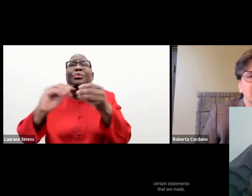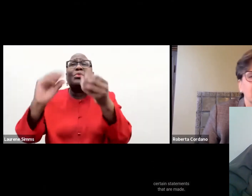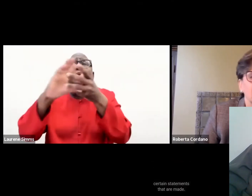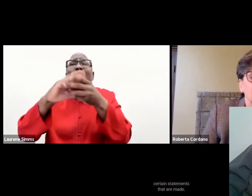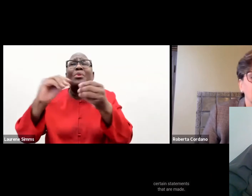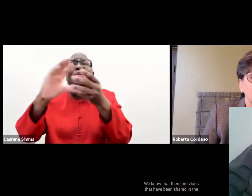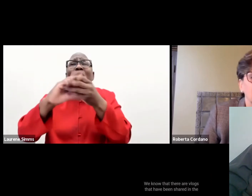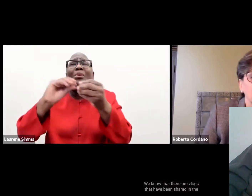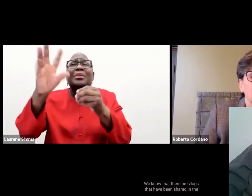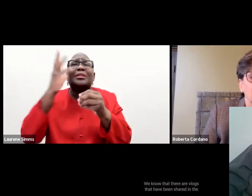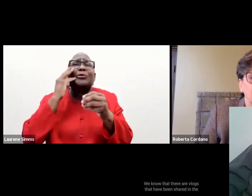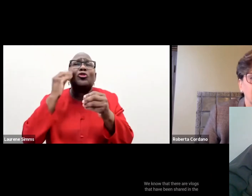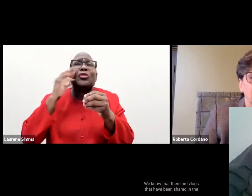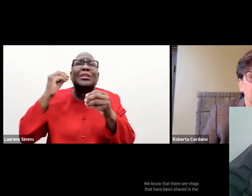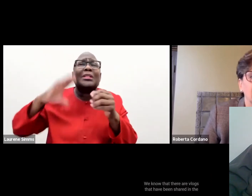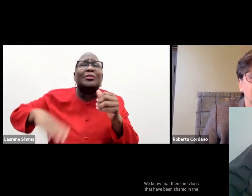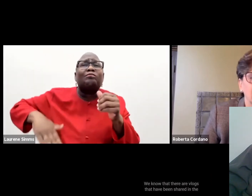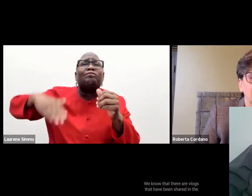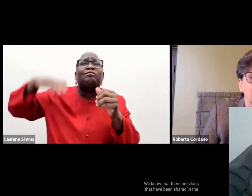certain statements they are made.